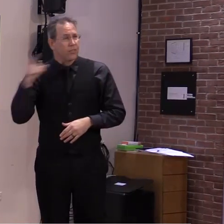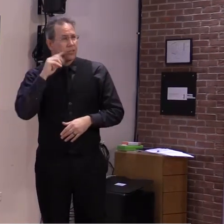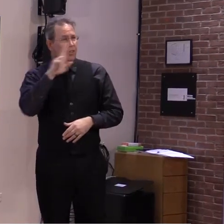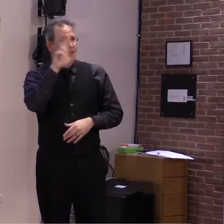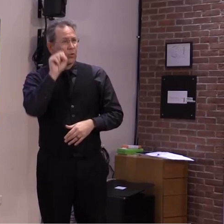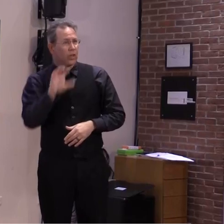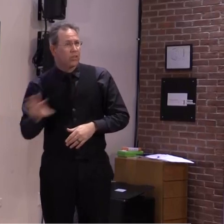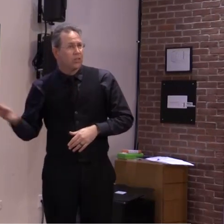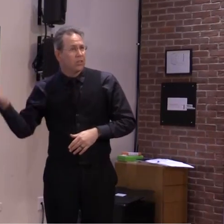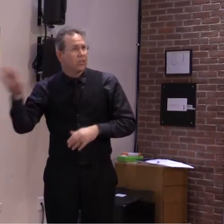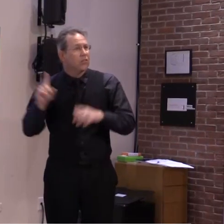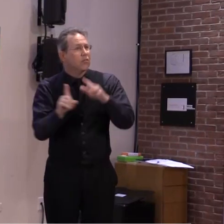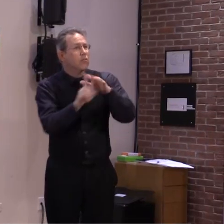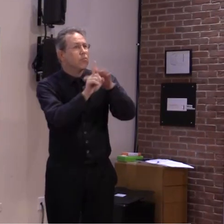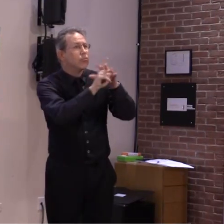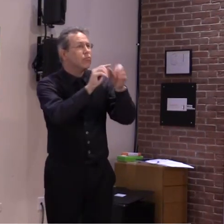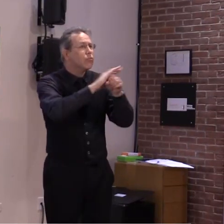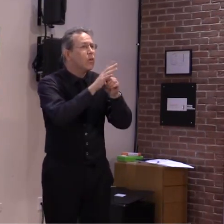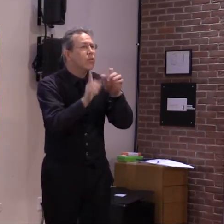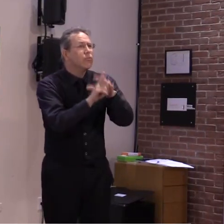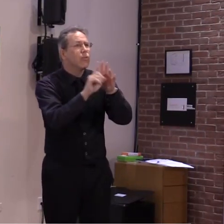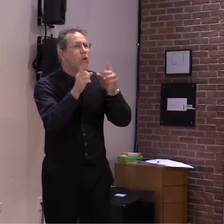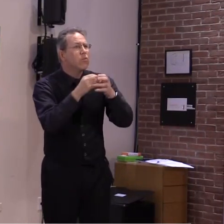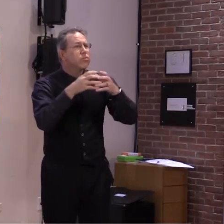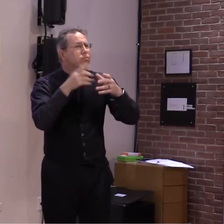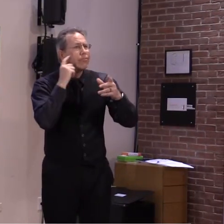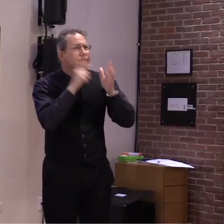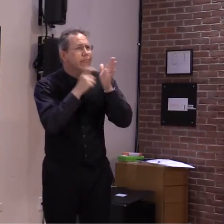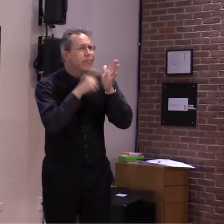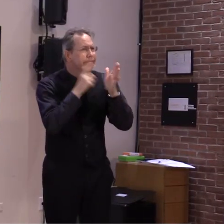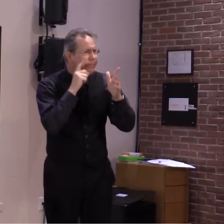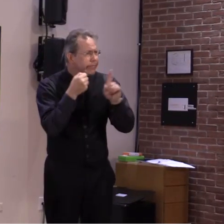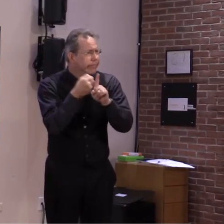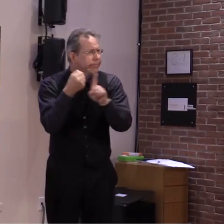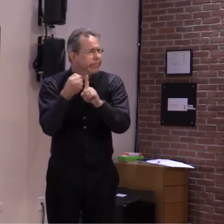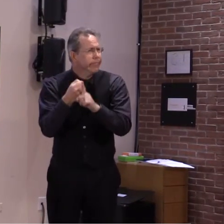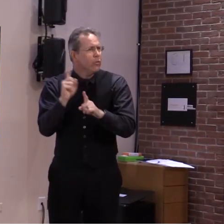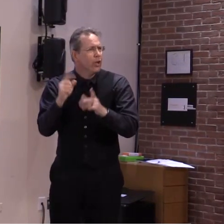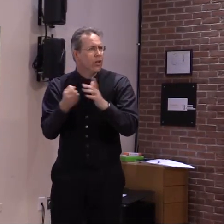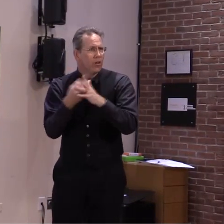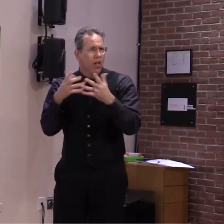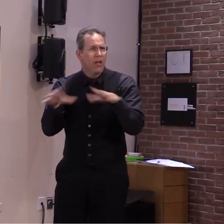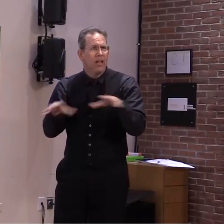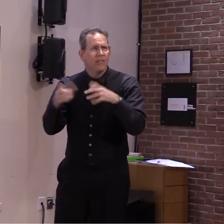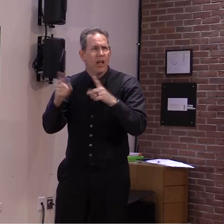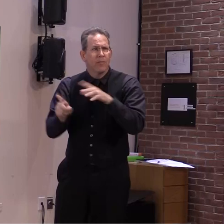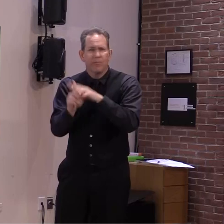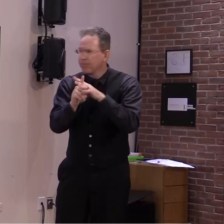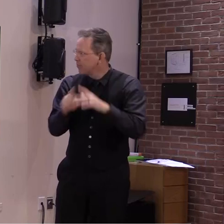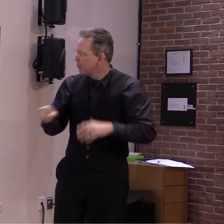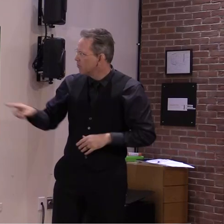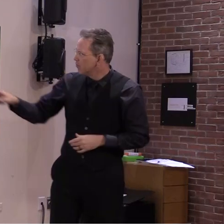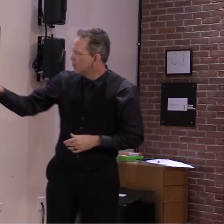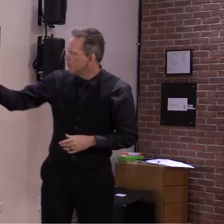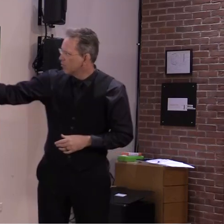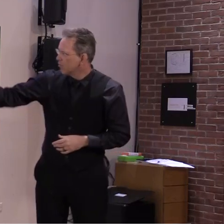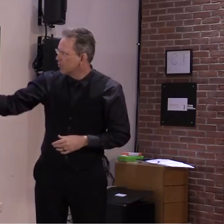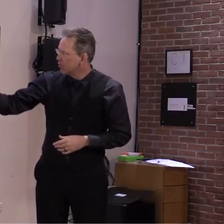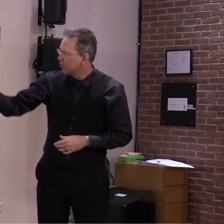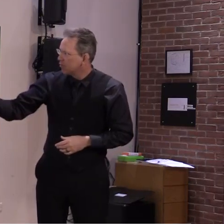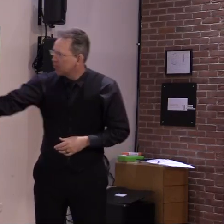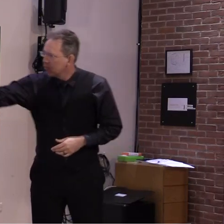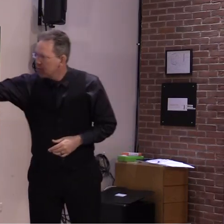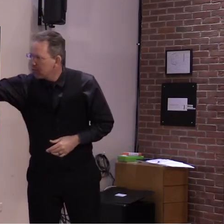more significant case growth that's leading to more active cases and a higher degree of risk. Again, we've